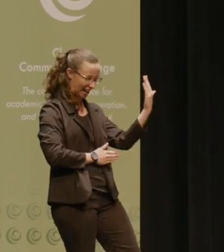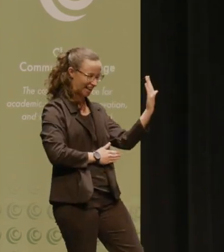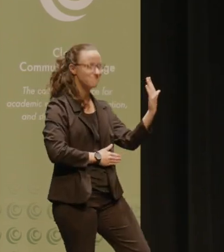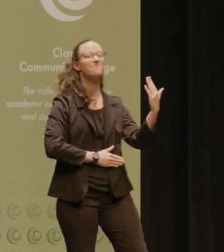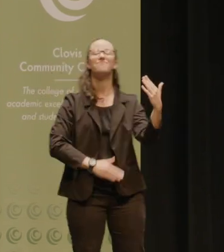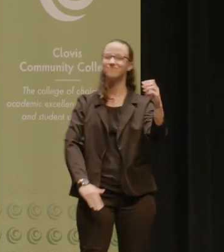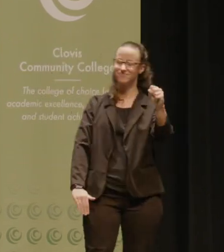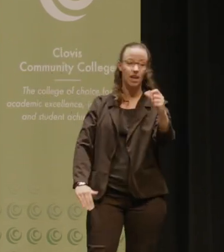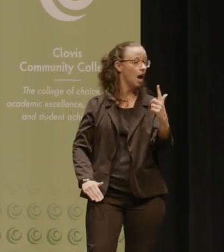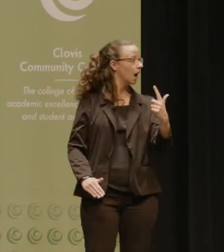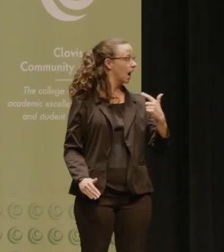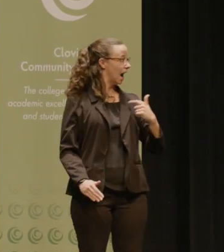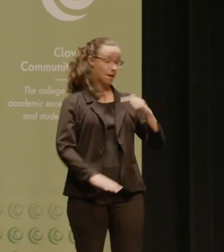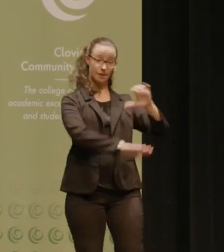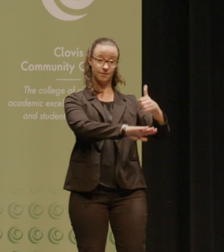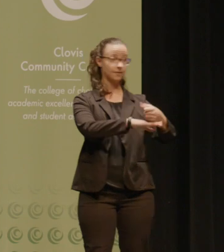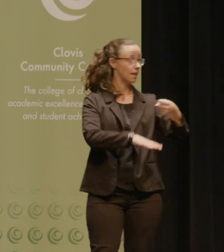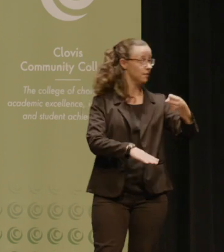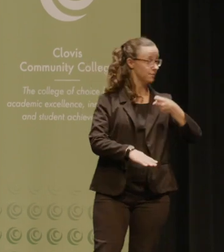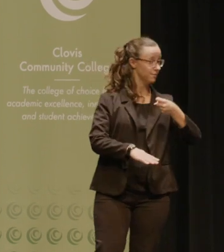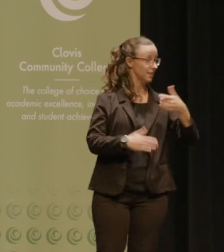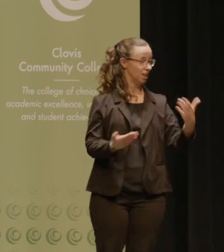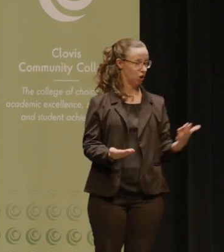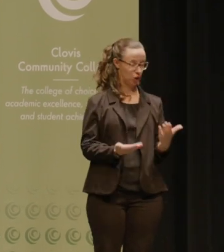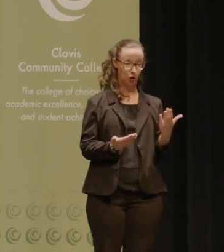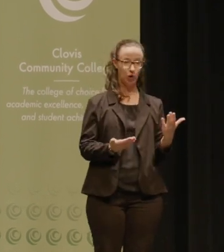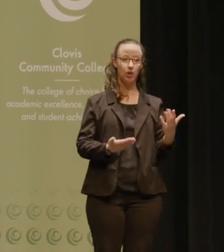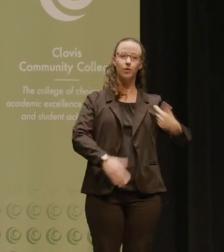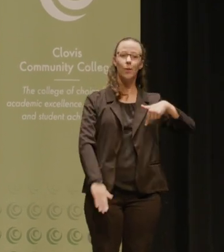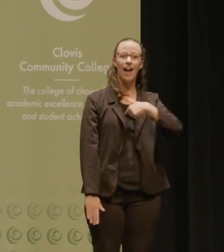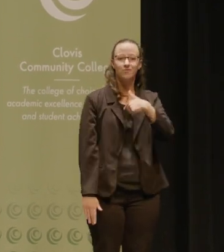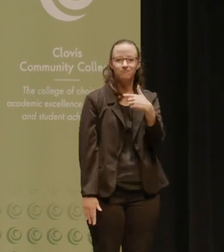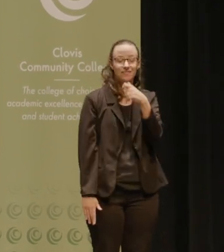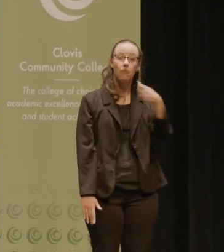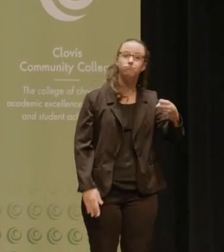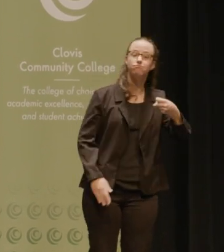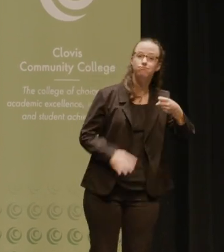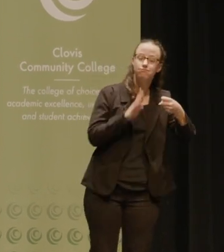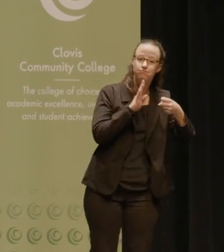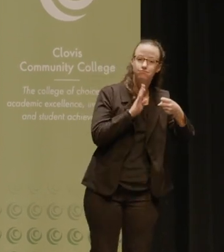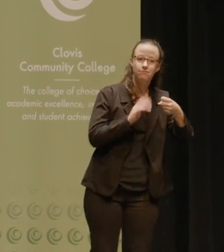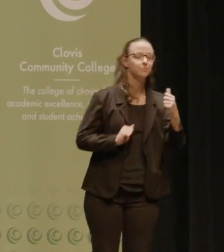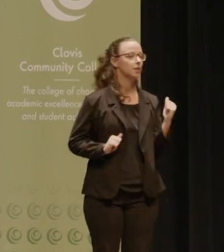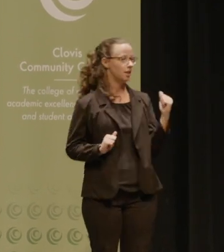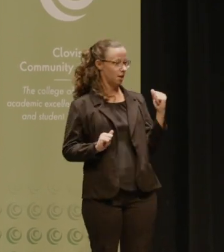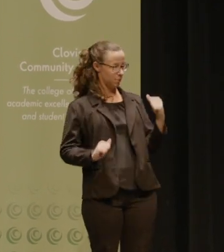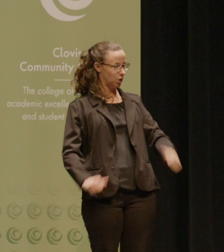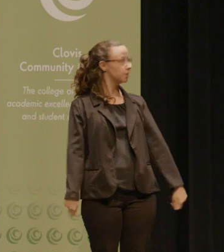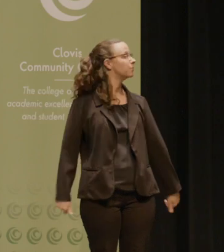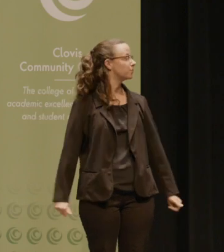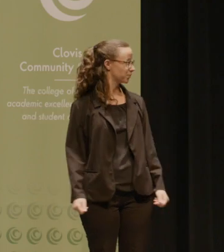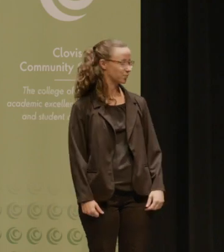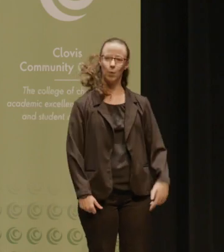Yeah. I'm going to put this up here so I don't have to hold it. What